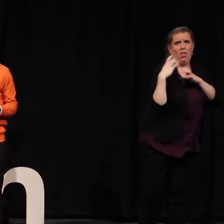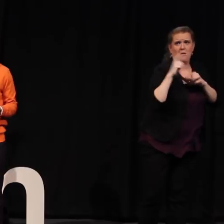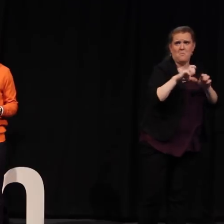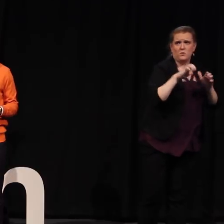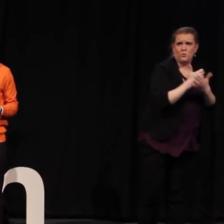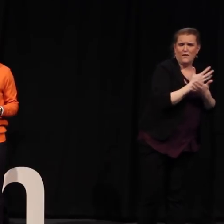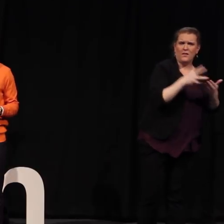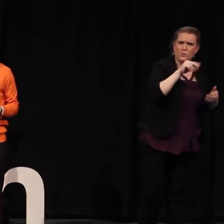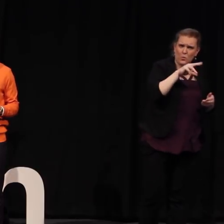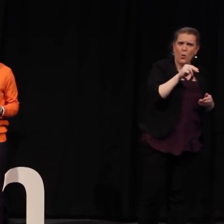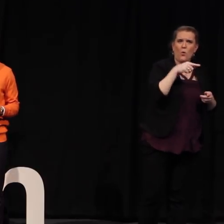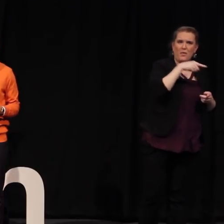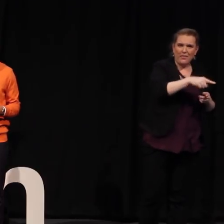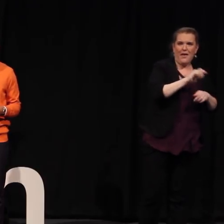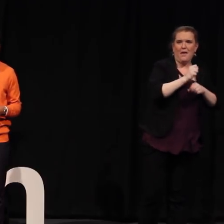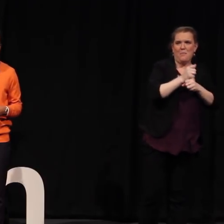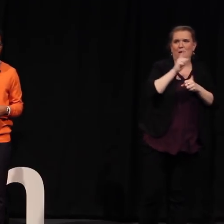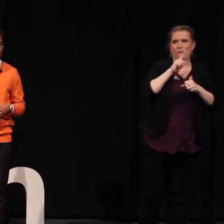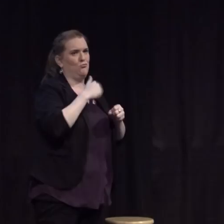they were filled.